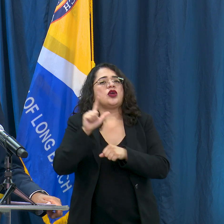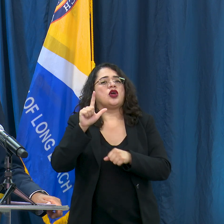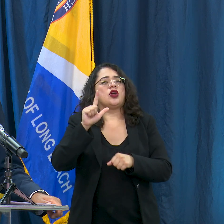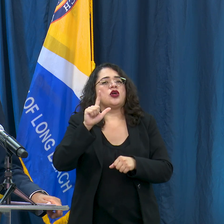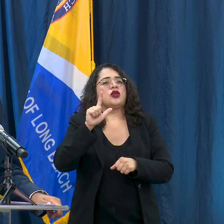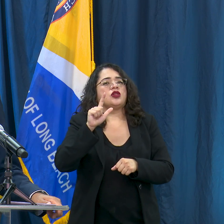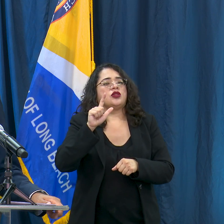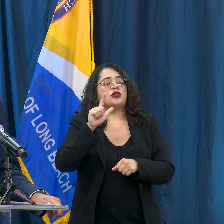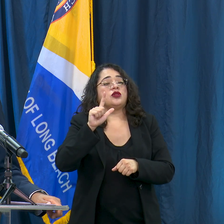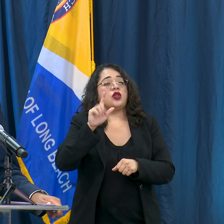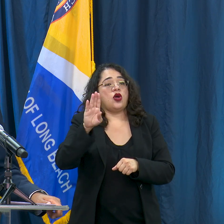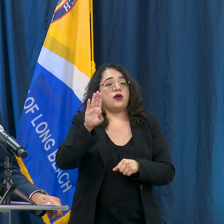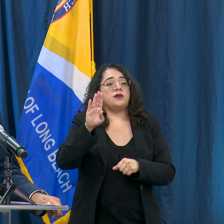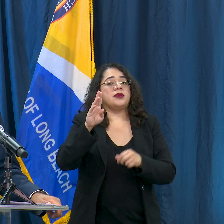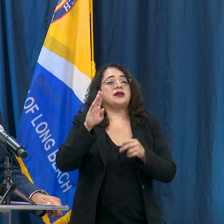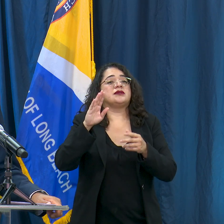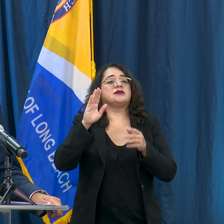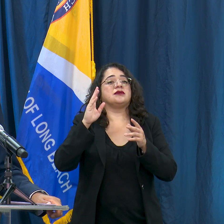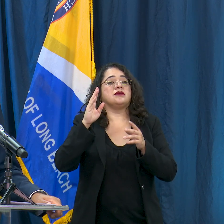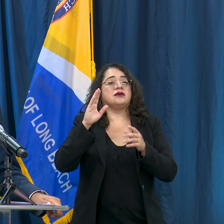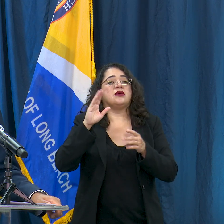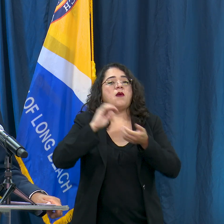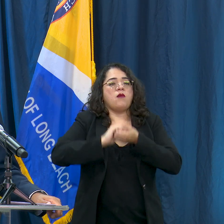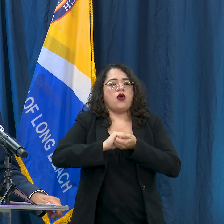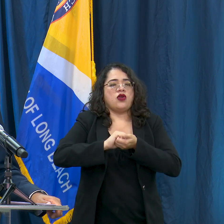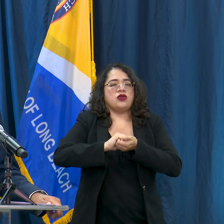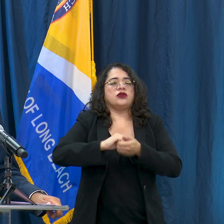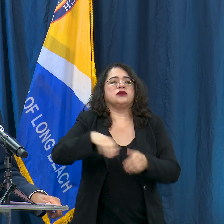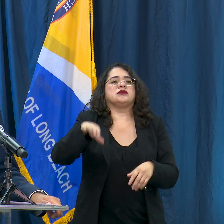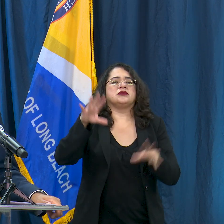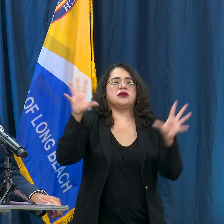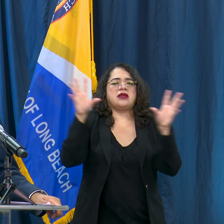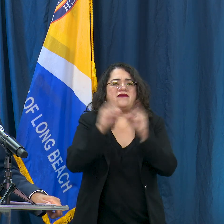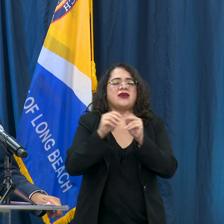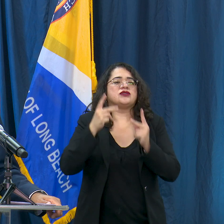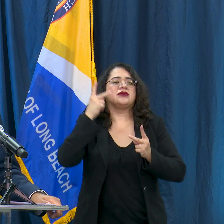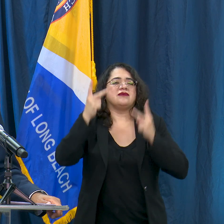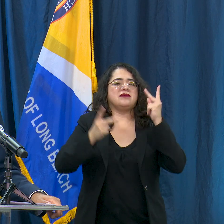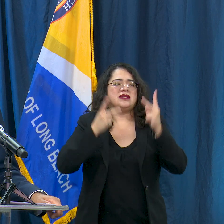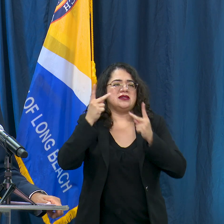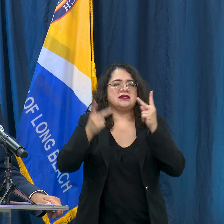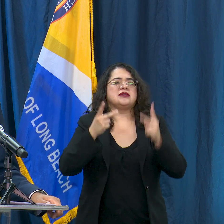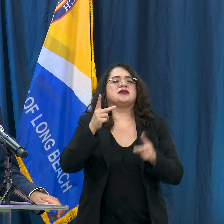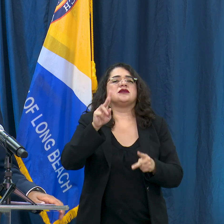Bureau to reopen safely, and we'll begin doing so this weekend.